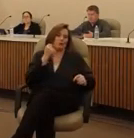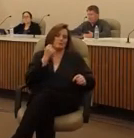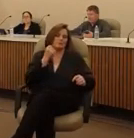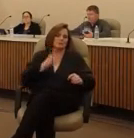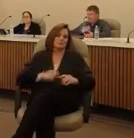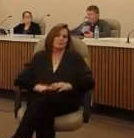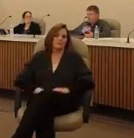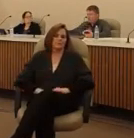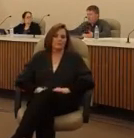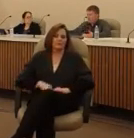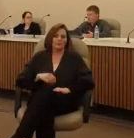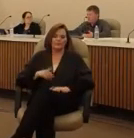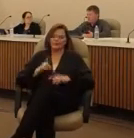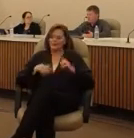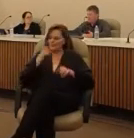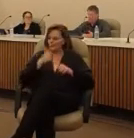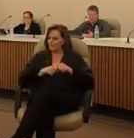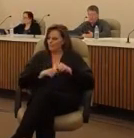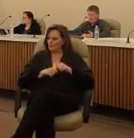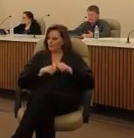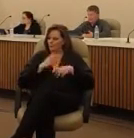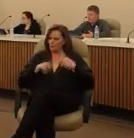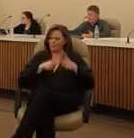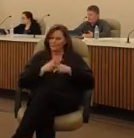I forgot which kind of trucks, but